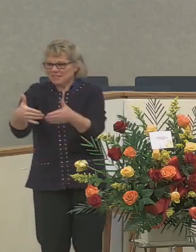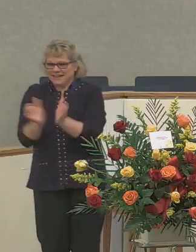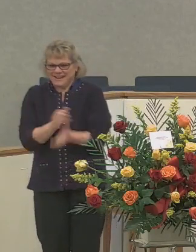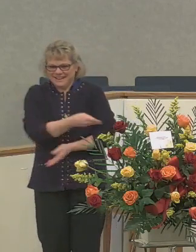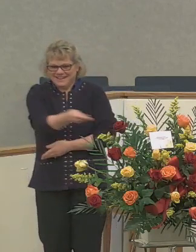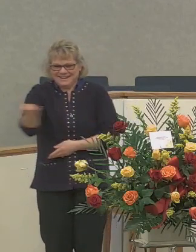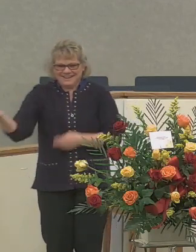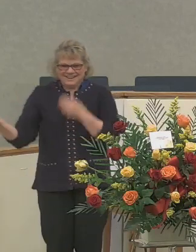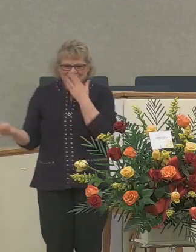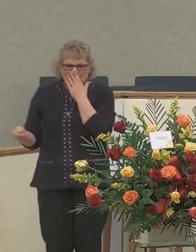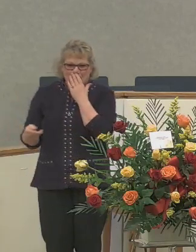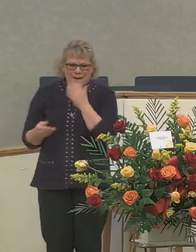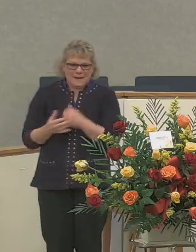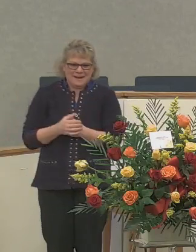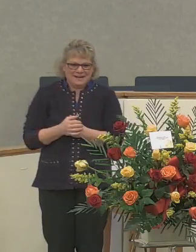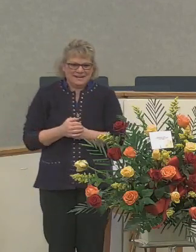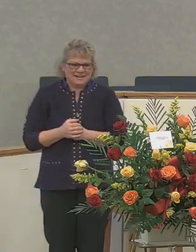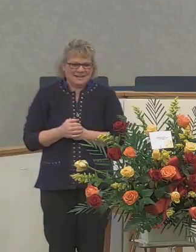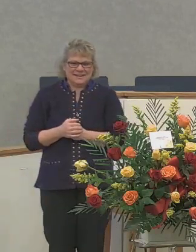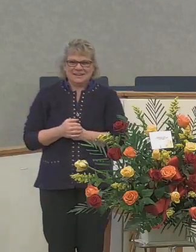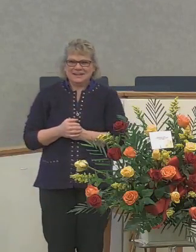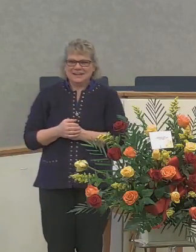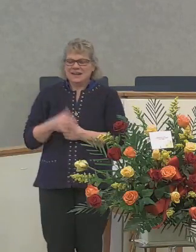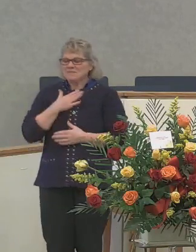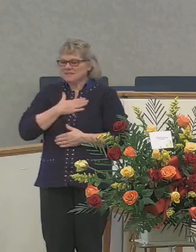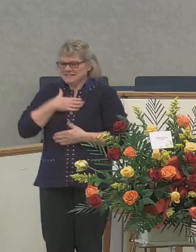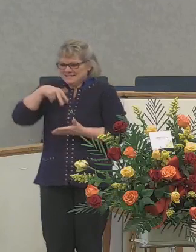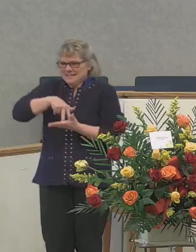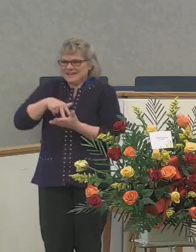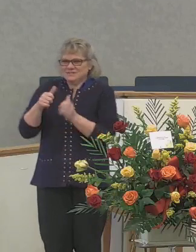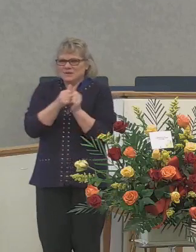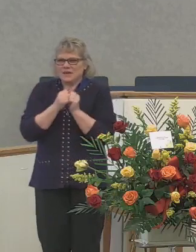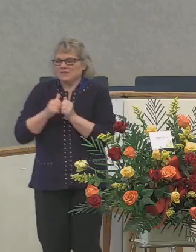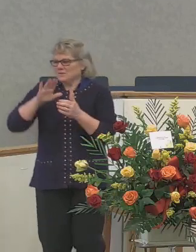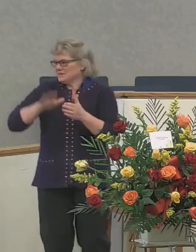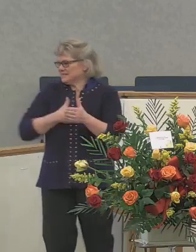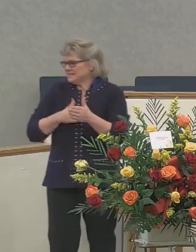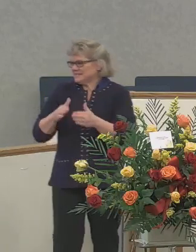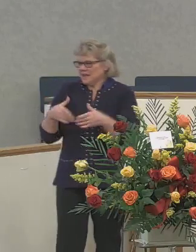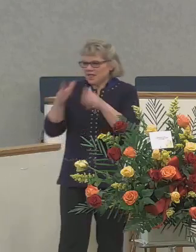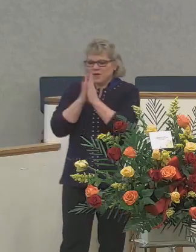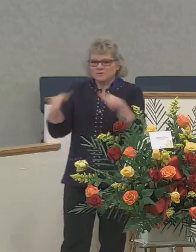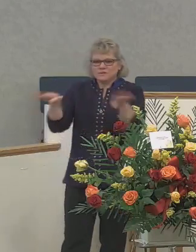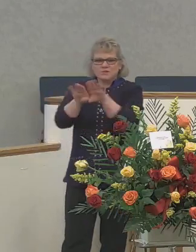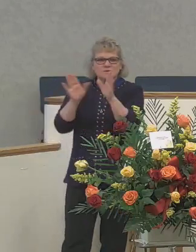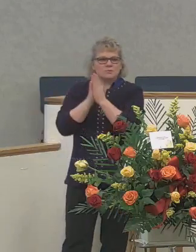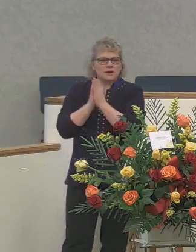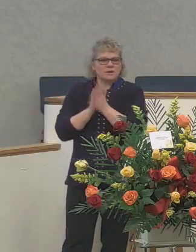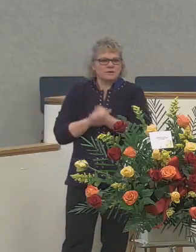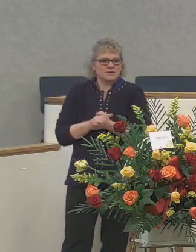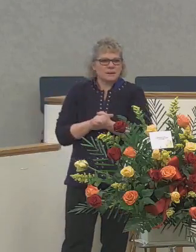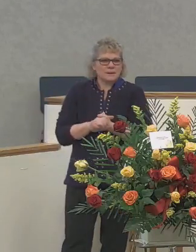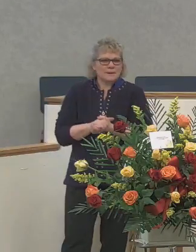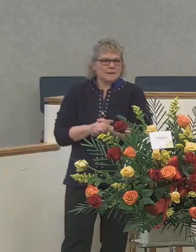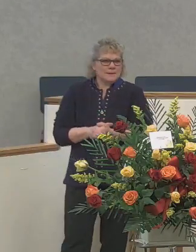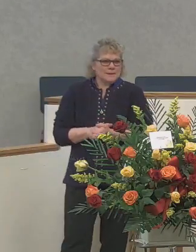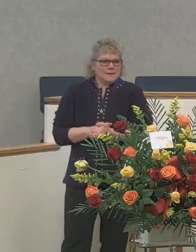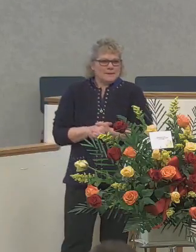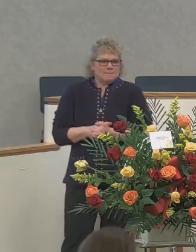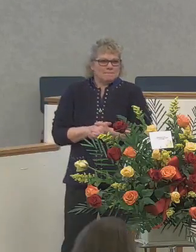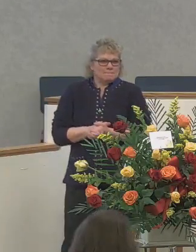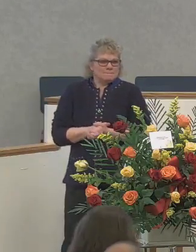have to? No, we don't have to do that. If you're able to, would you stand with me? We're going to have a closing prayer, and then we're going to turn things over to the folks from the funeral